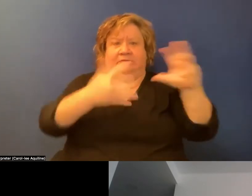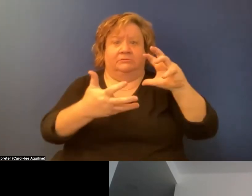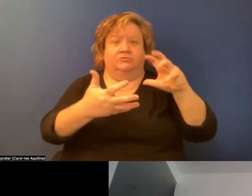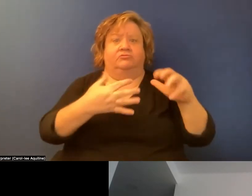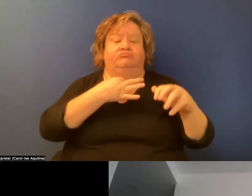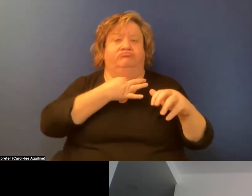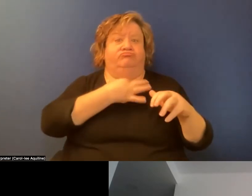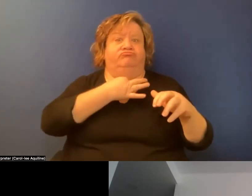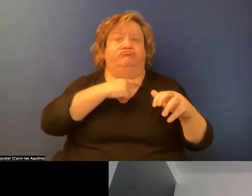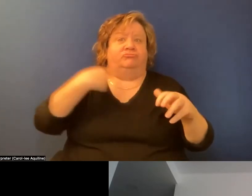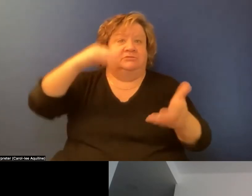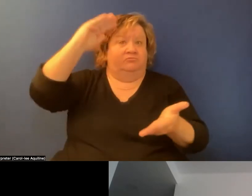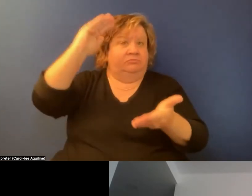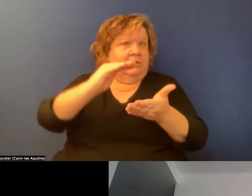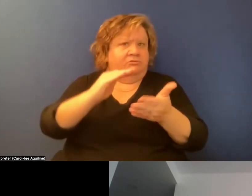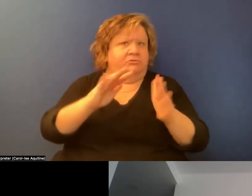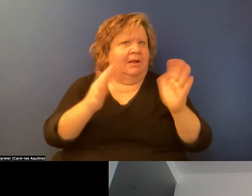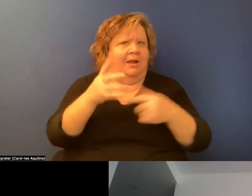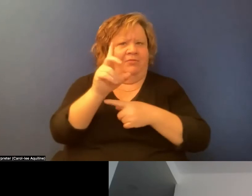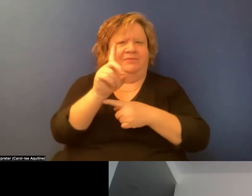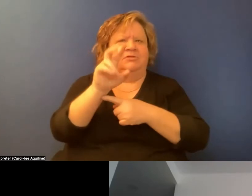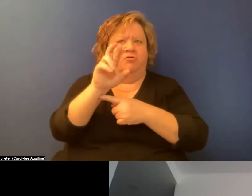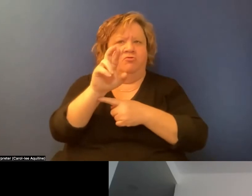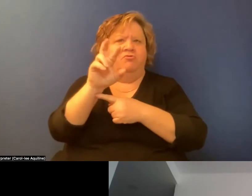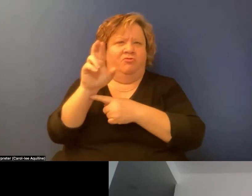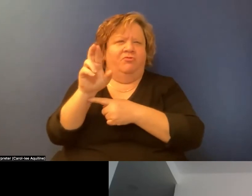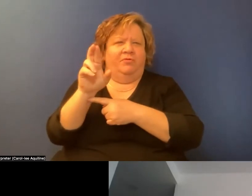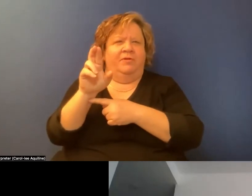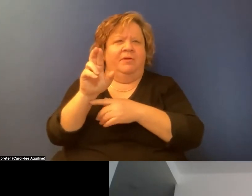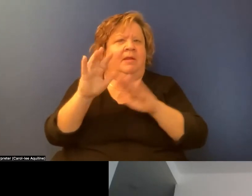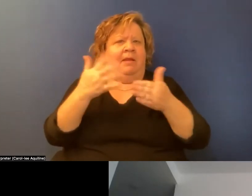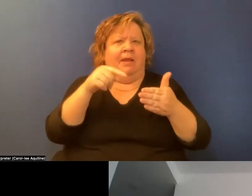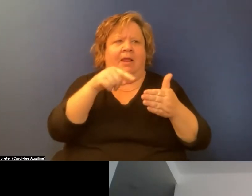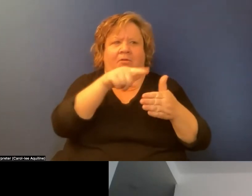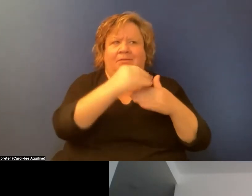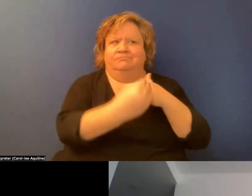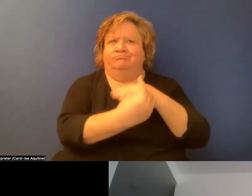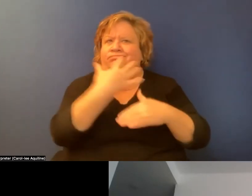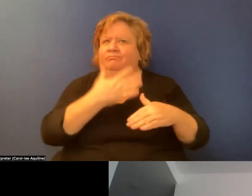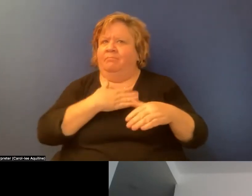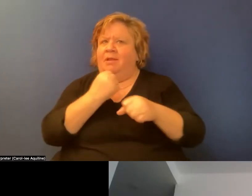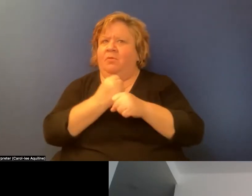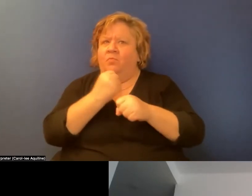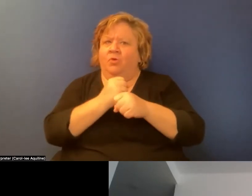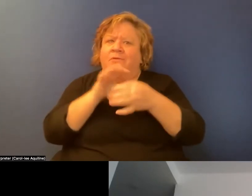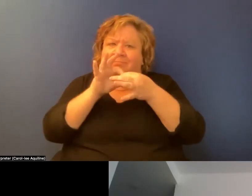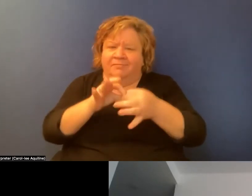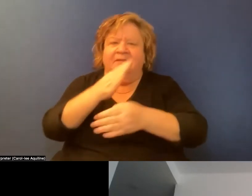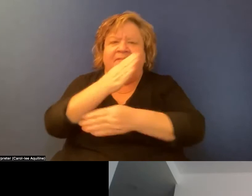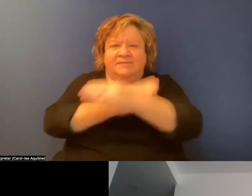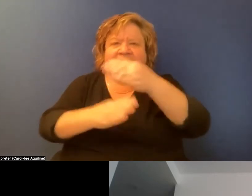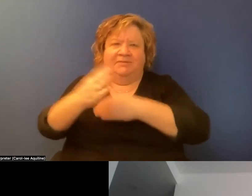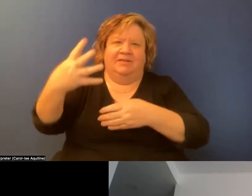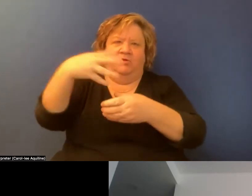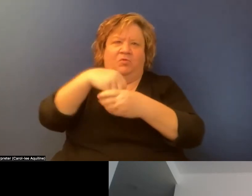it's very important that in my work, I take into account disabilities inclusion and all the marginalized groups like